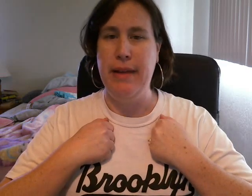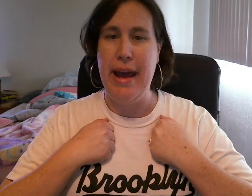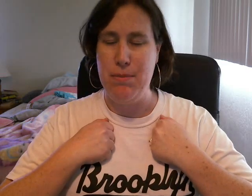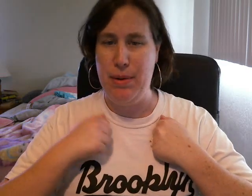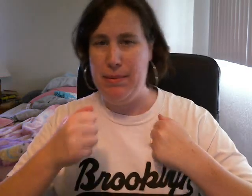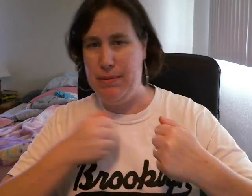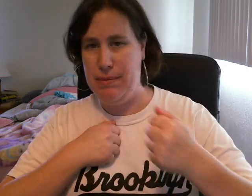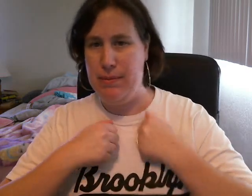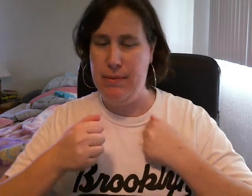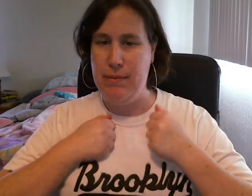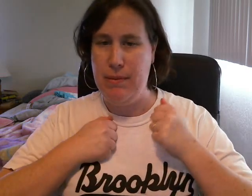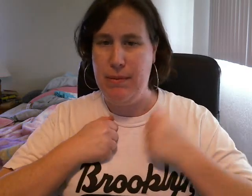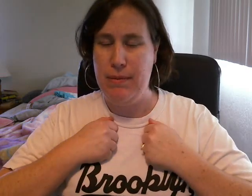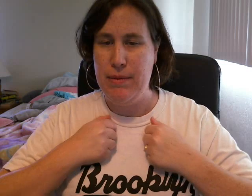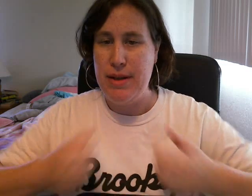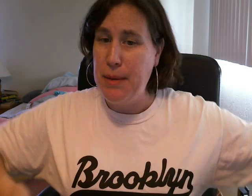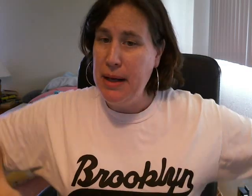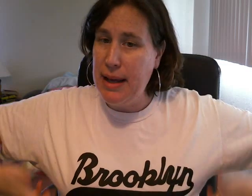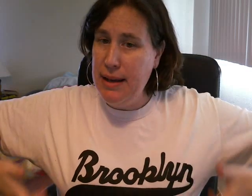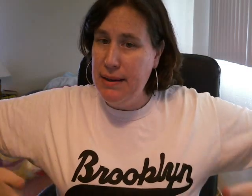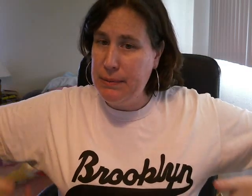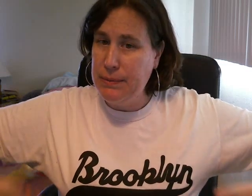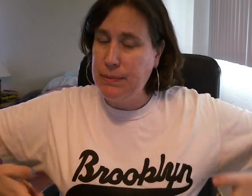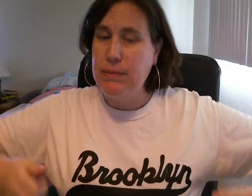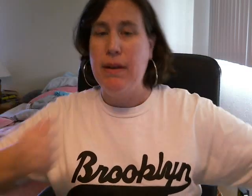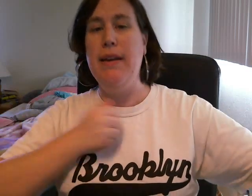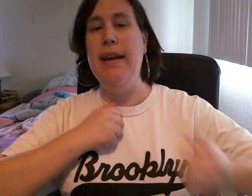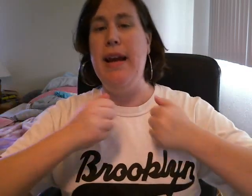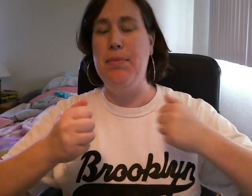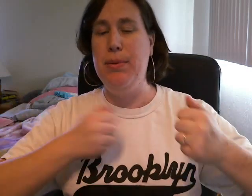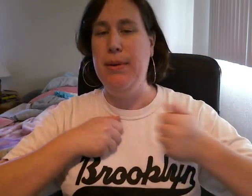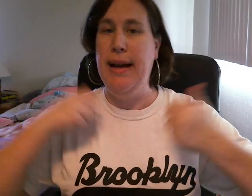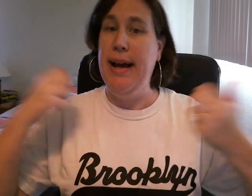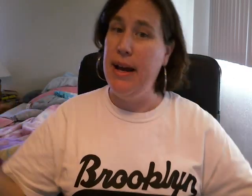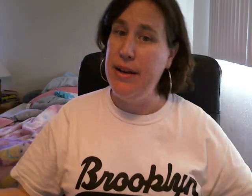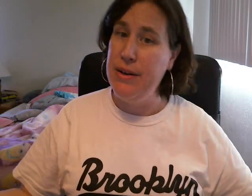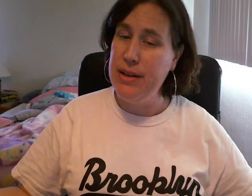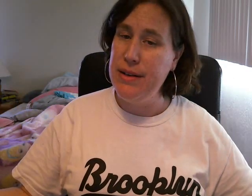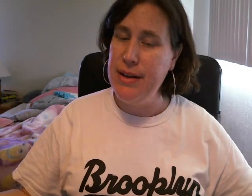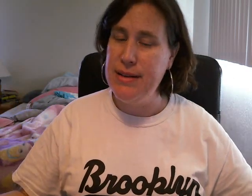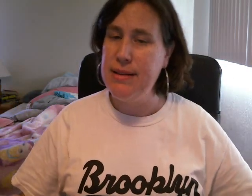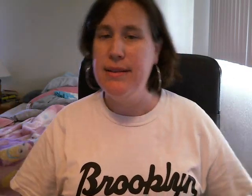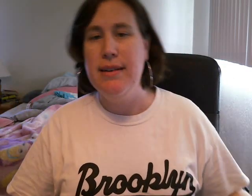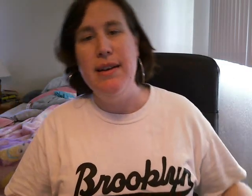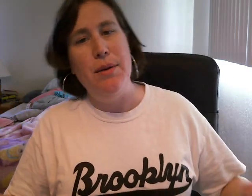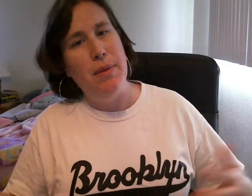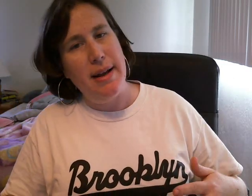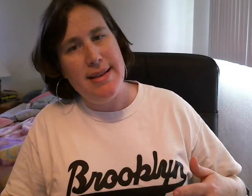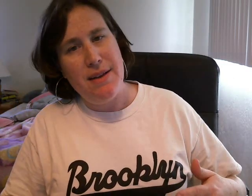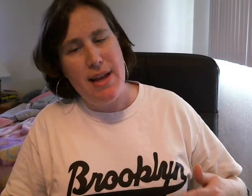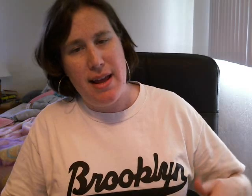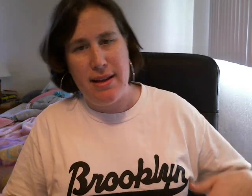Ape. So you have monkey and then ape. How do you know the difference? Monkeys have tails.